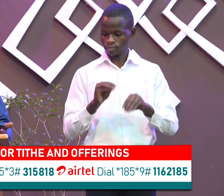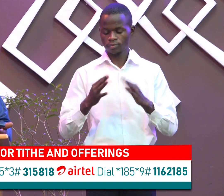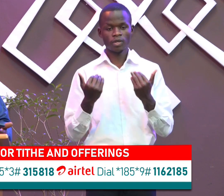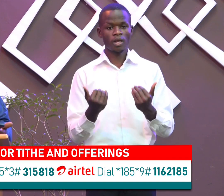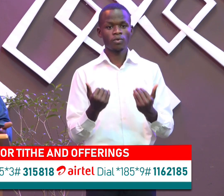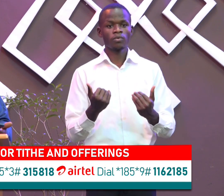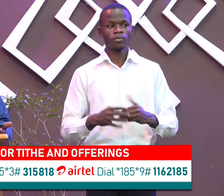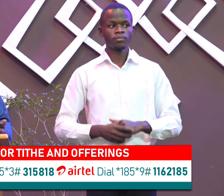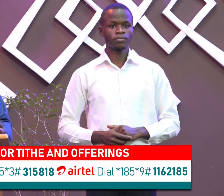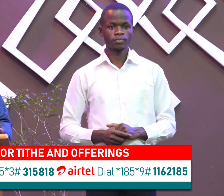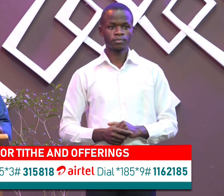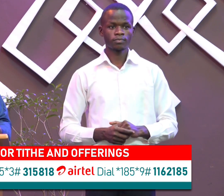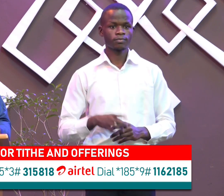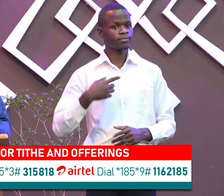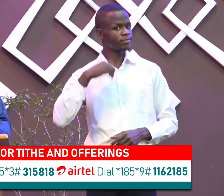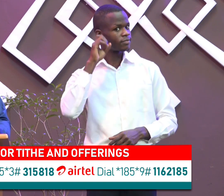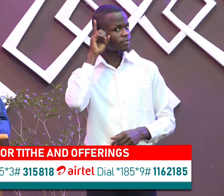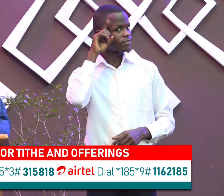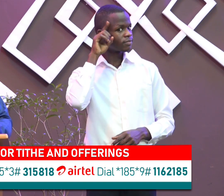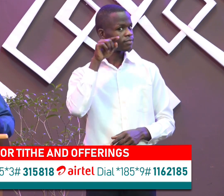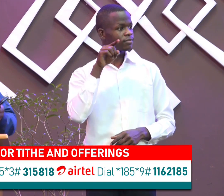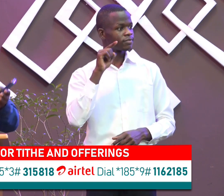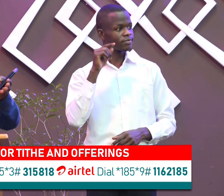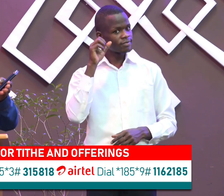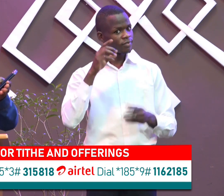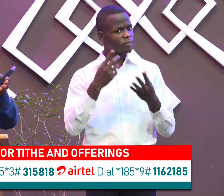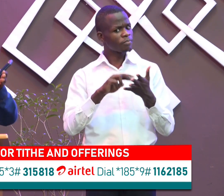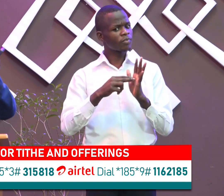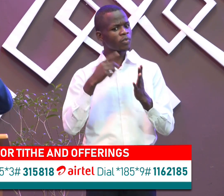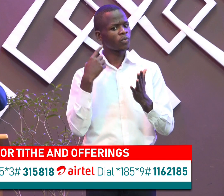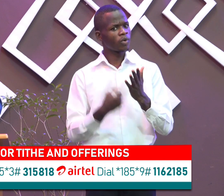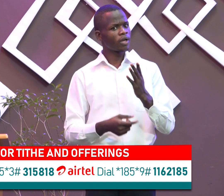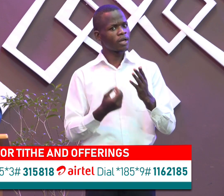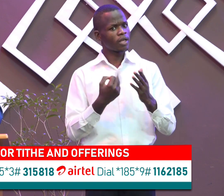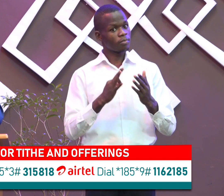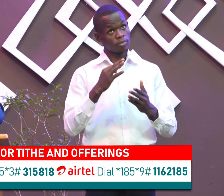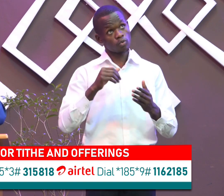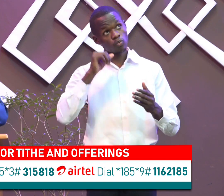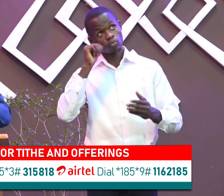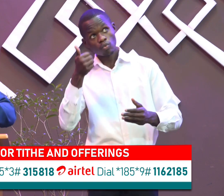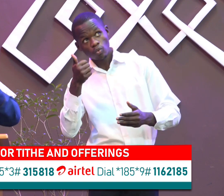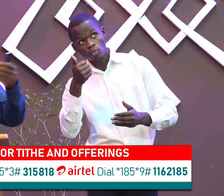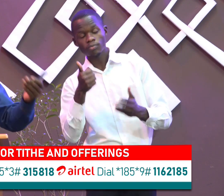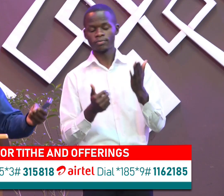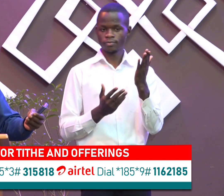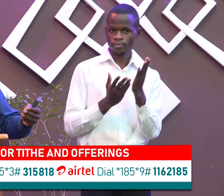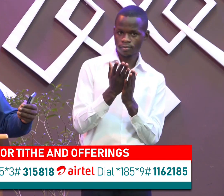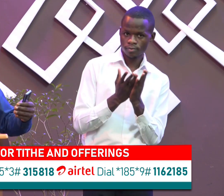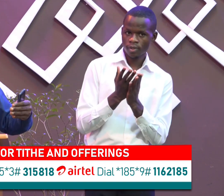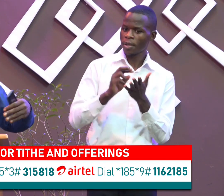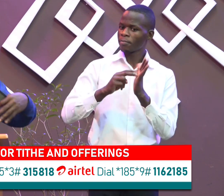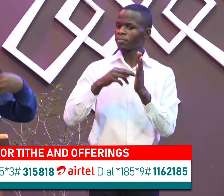phone such that we can give. Ndowoozo kiraba nti kiba kitegeeza buli lw'omanya nti enkeera saaviisi essimu yo